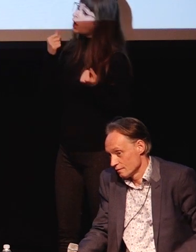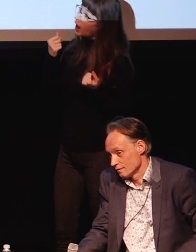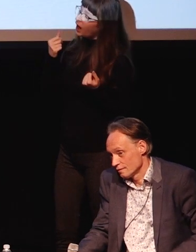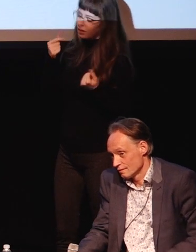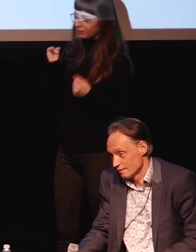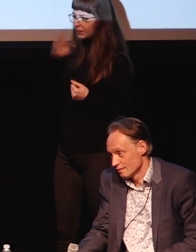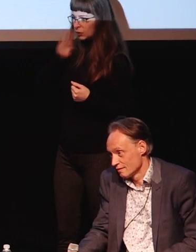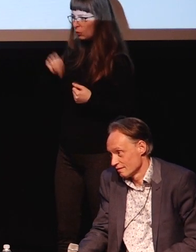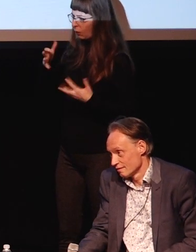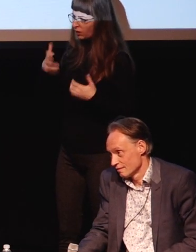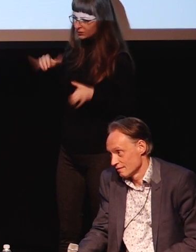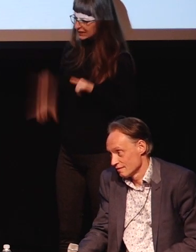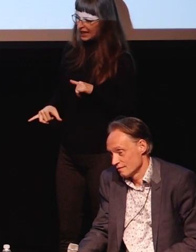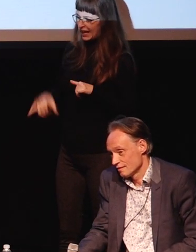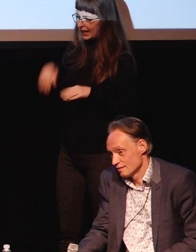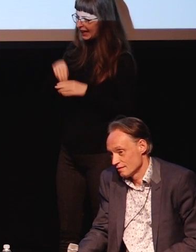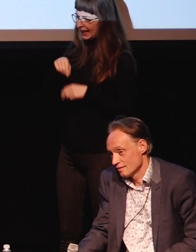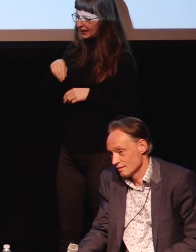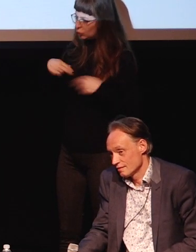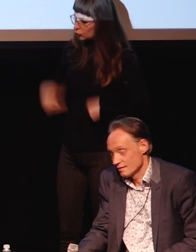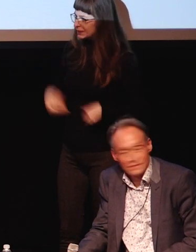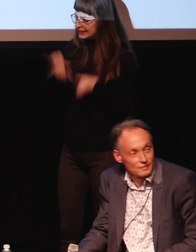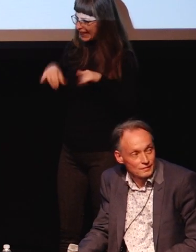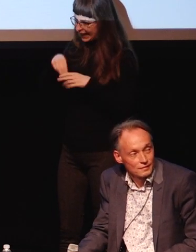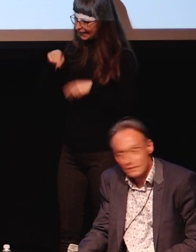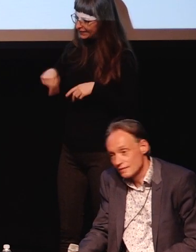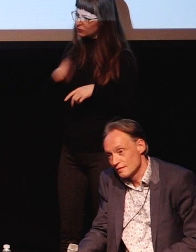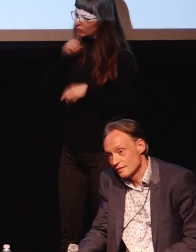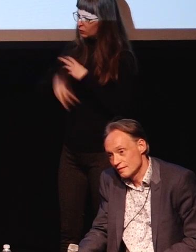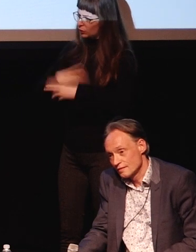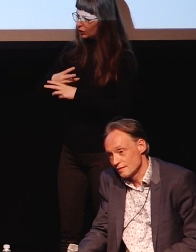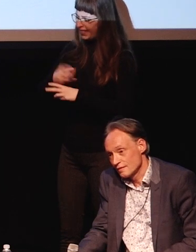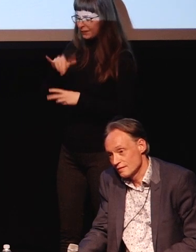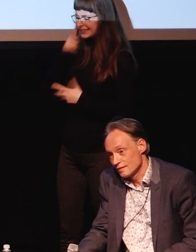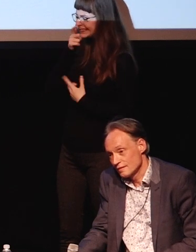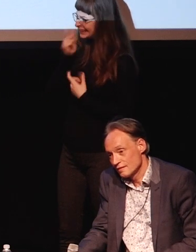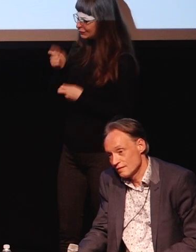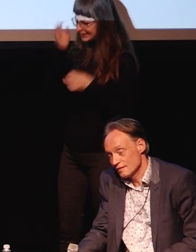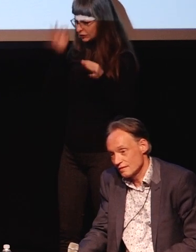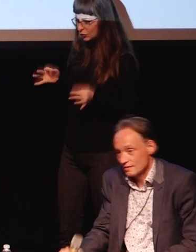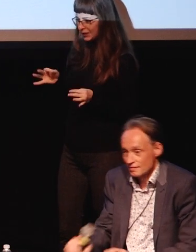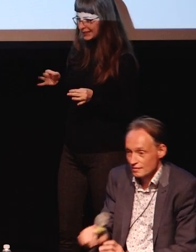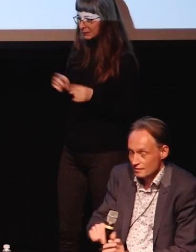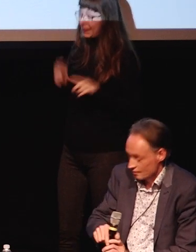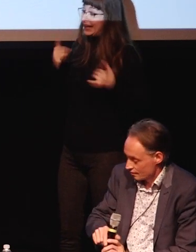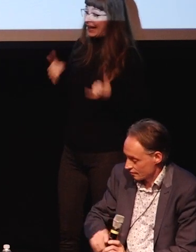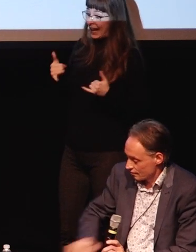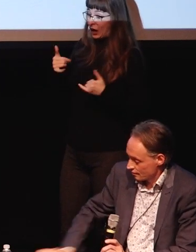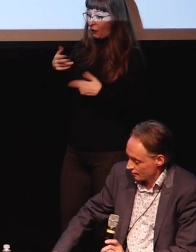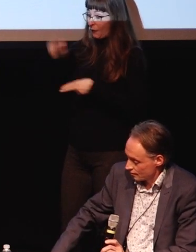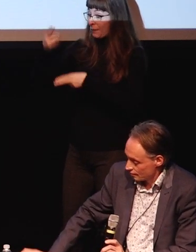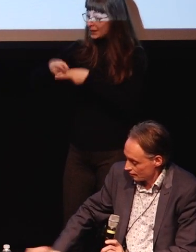staying human, staying in his reality, and I thought that was such an interesting choice, but knowing this intention